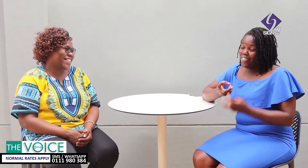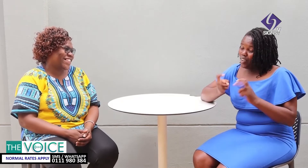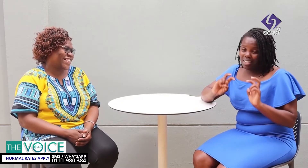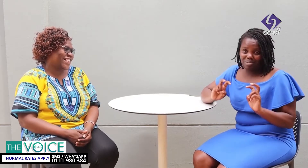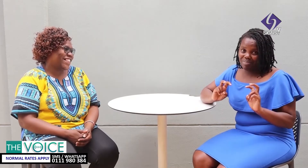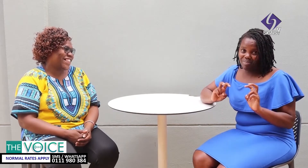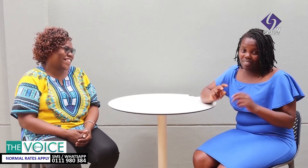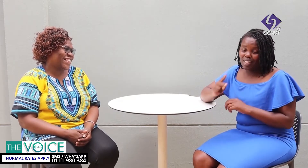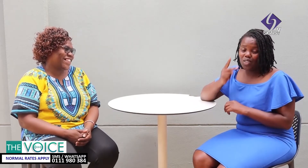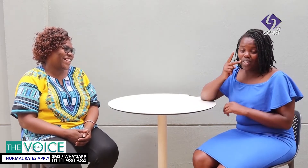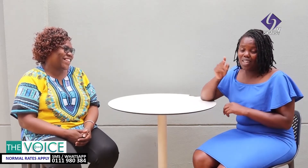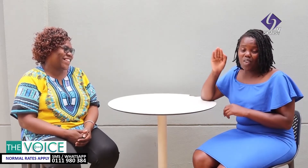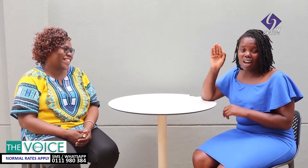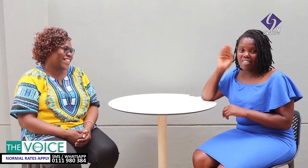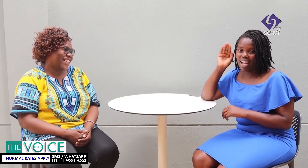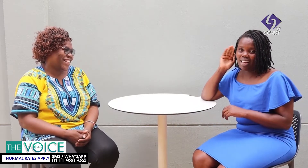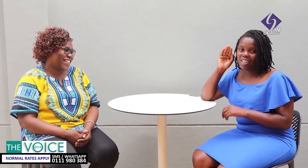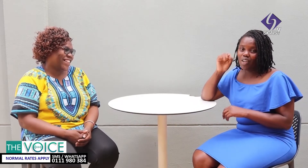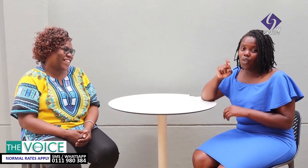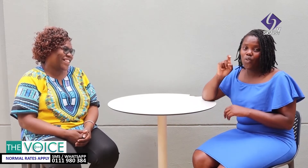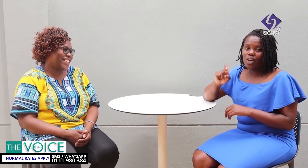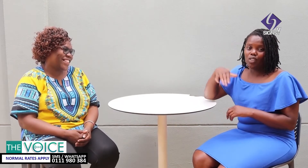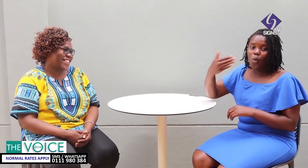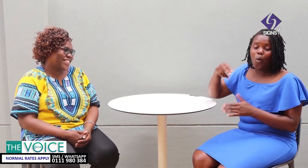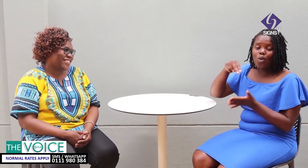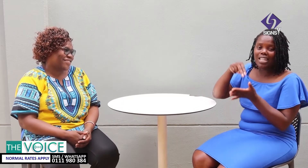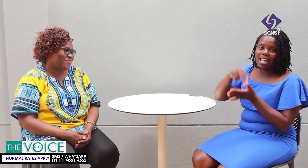that negativity and turned it to positivity.